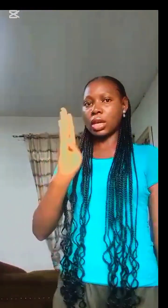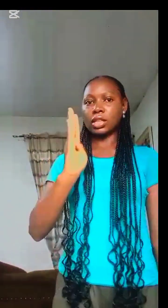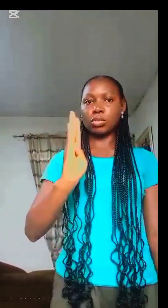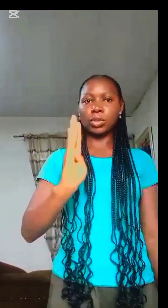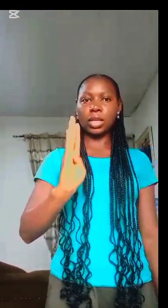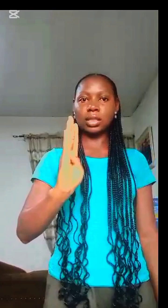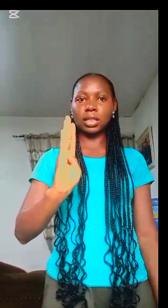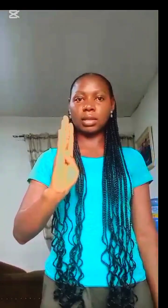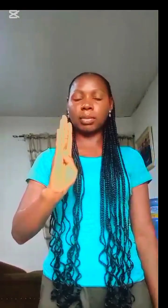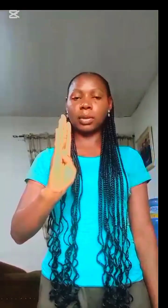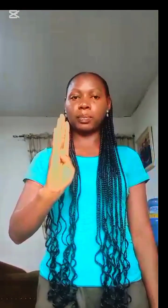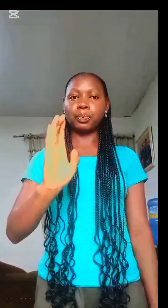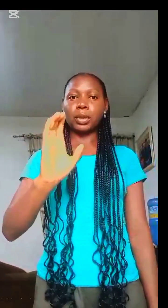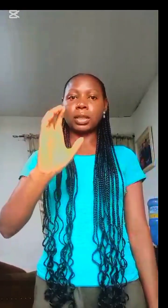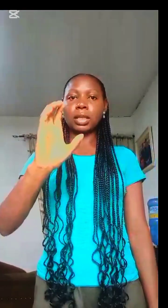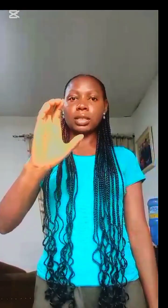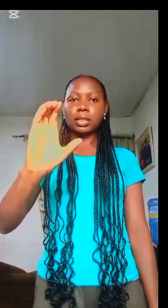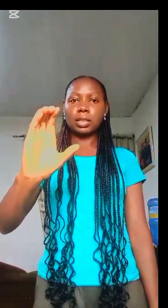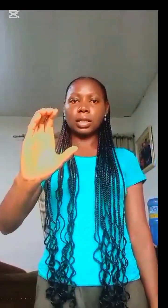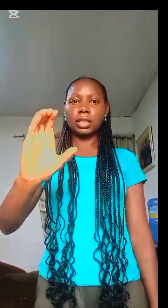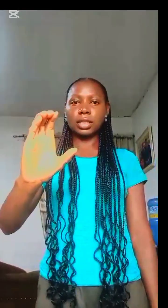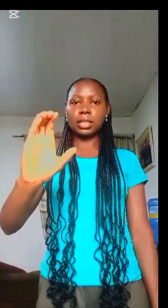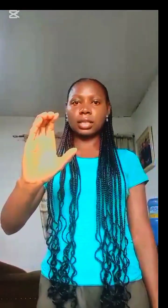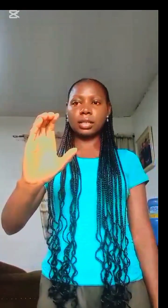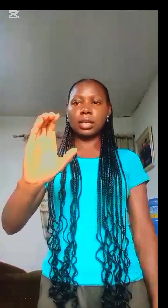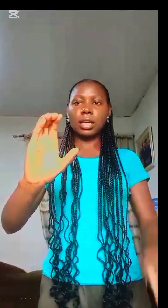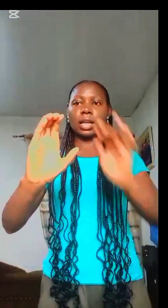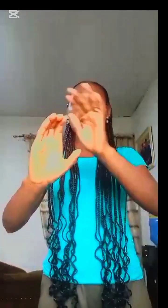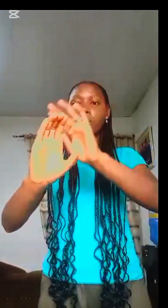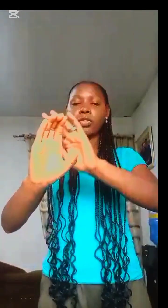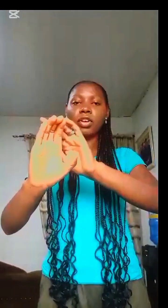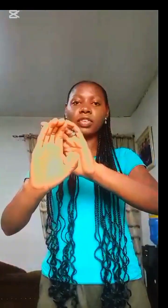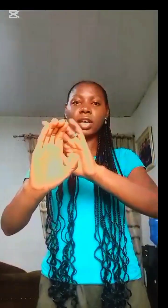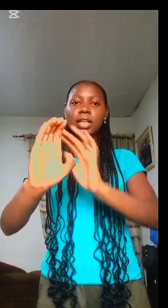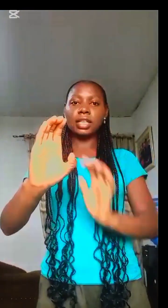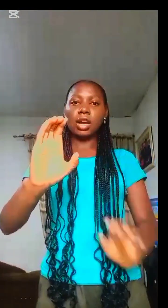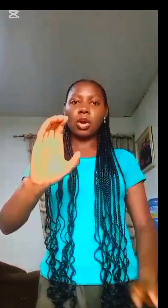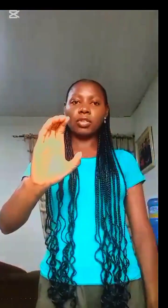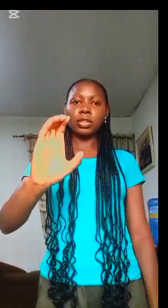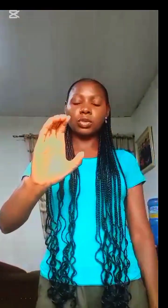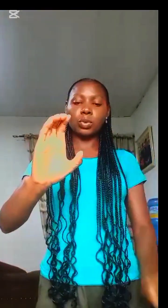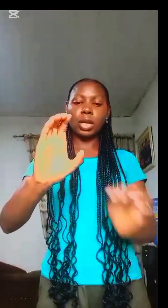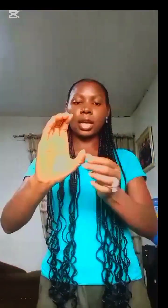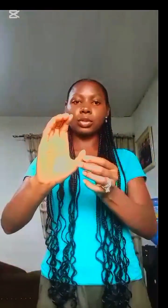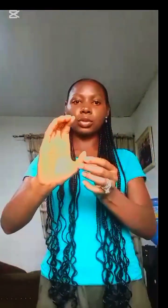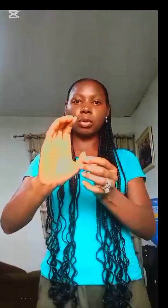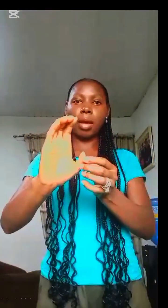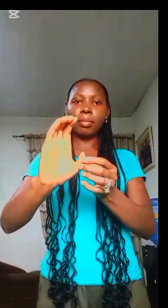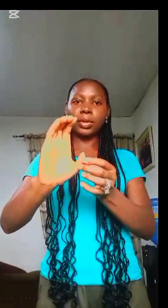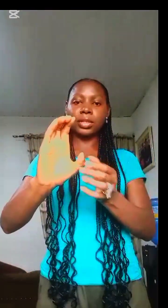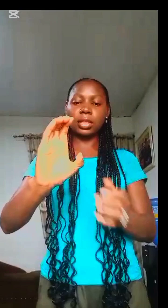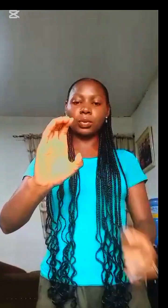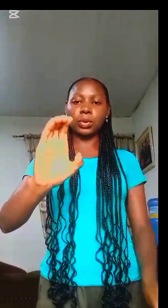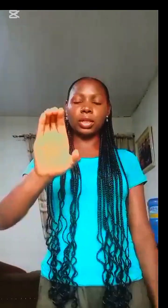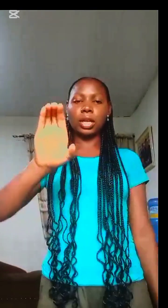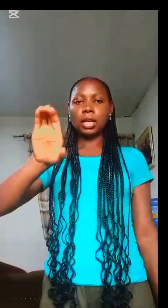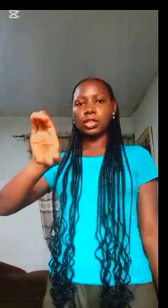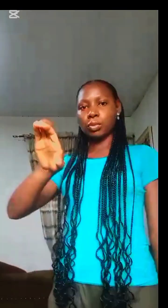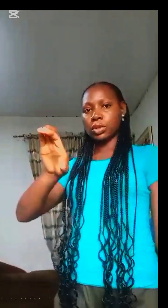this represents letter B. This, letter C. Now, your four fingers curved this way and your thumb burns inward. This